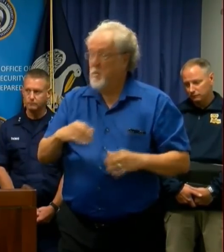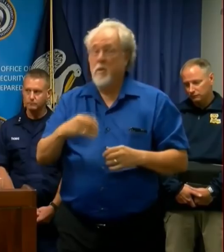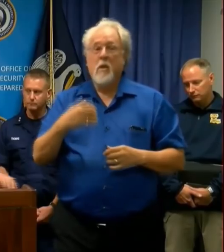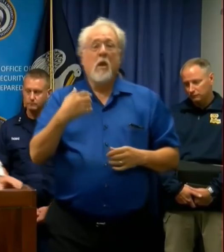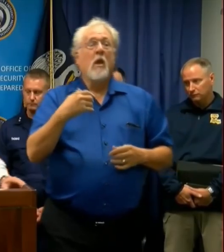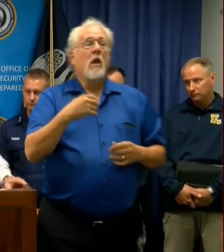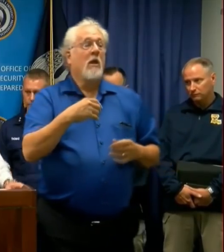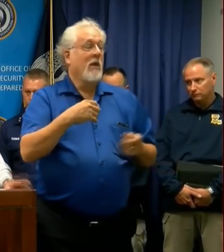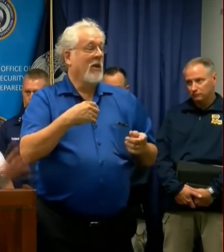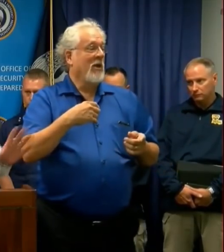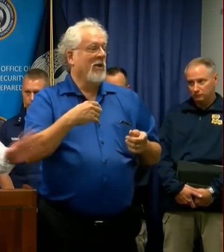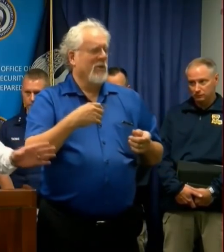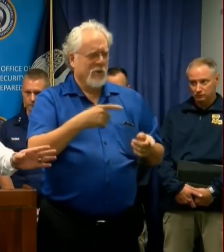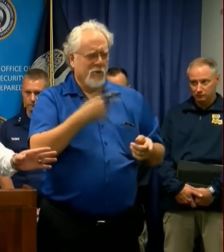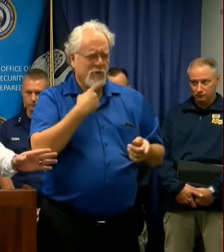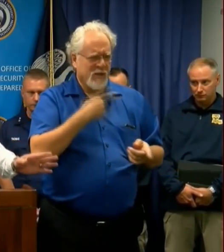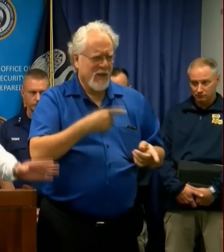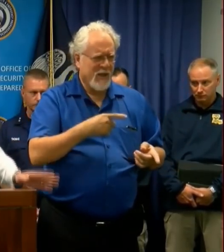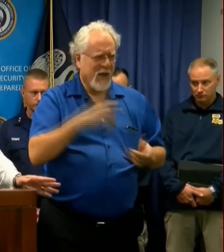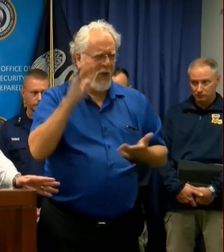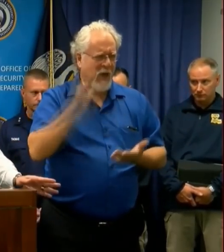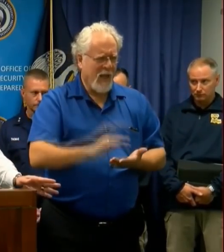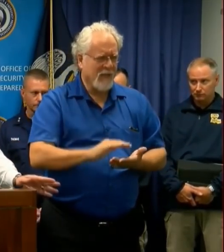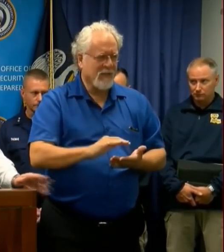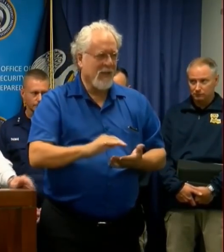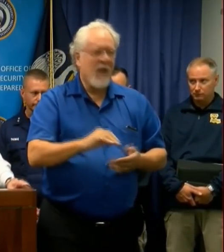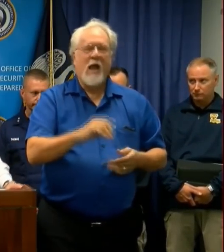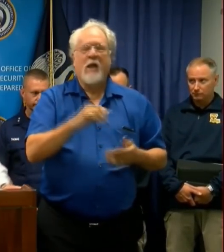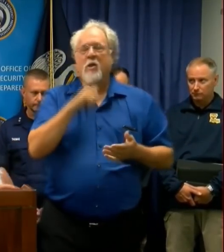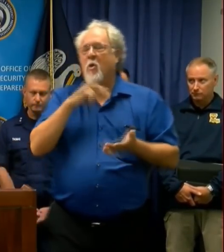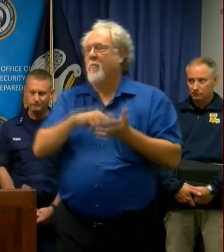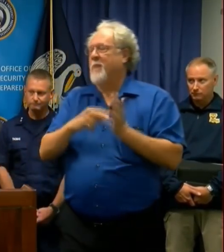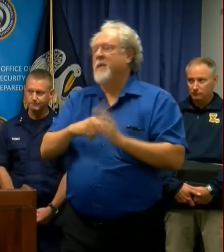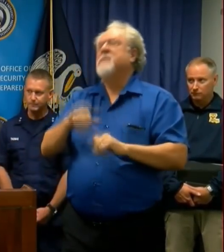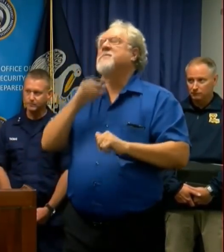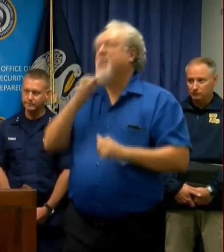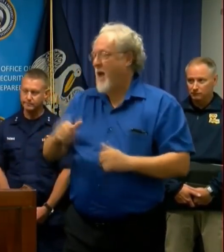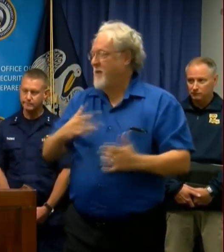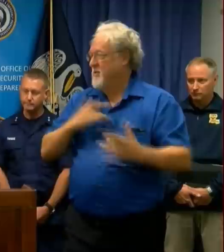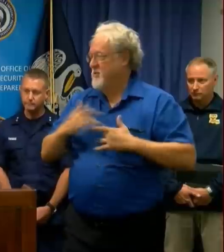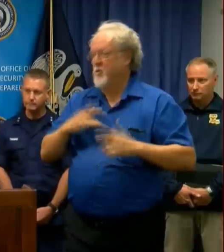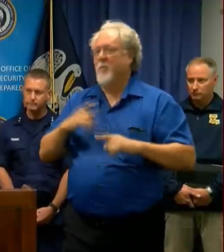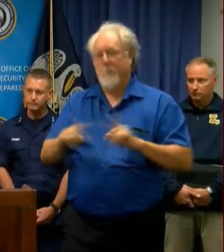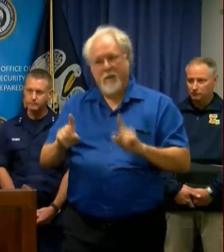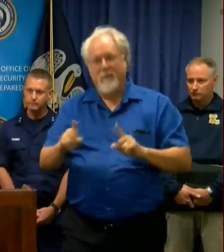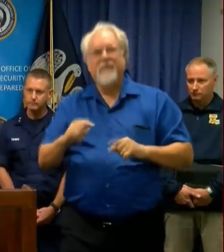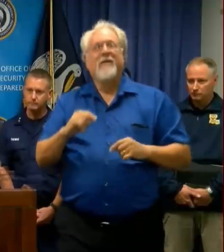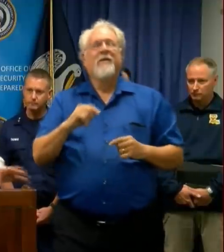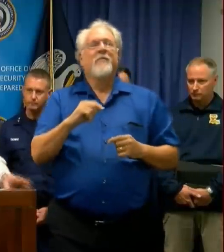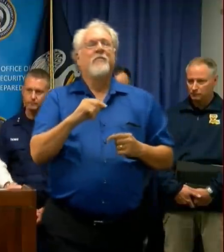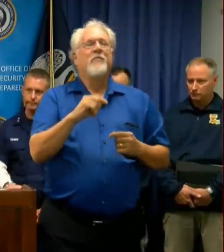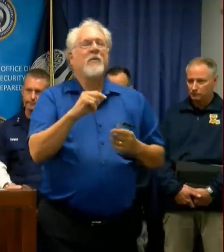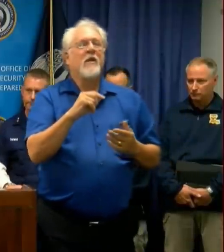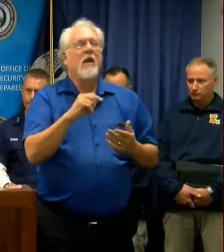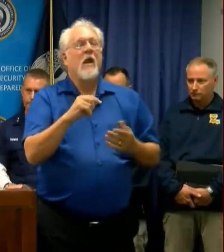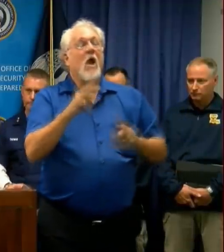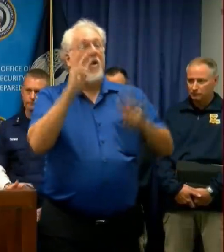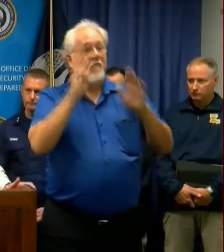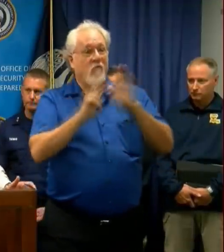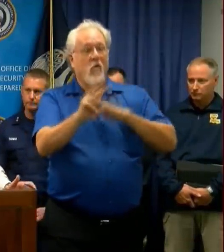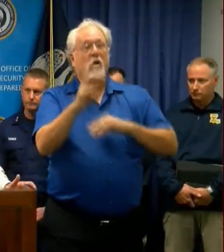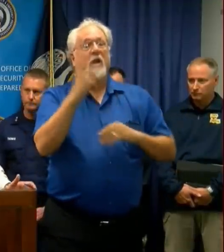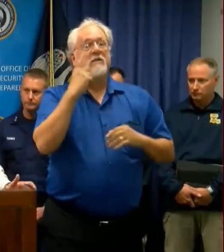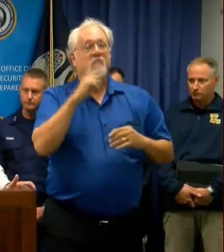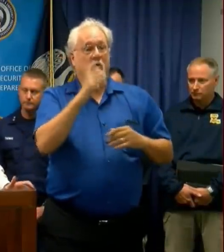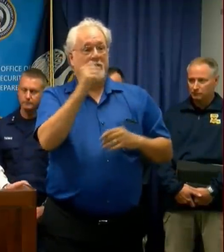about New Orleans and the pumping system and the... Well, when you said less concerned? Yeah, well, look, it's the forecast